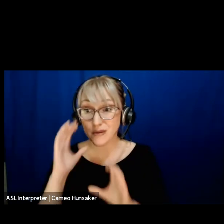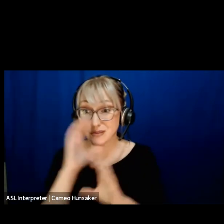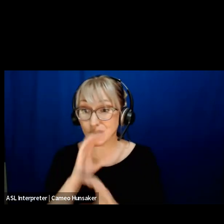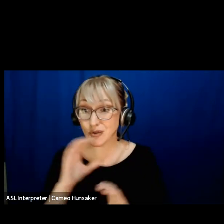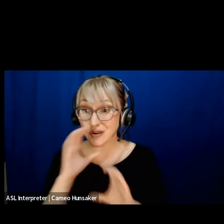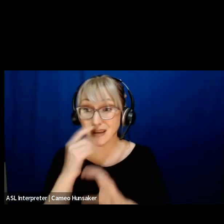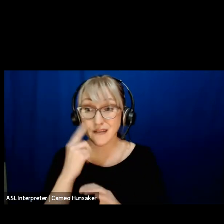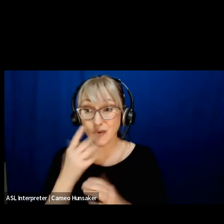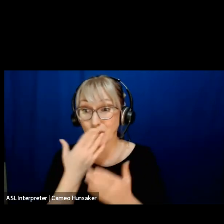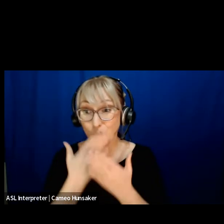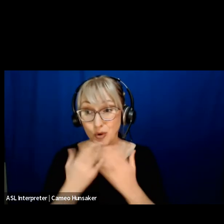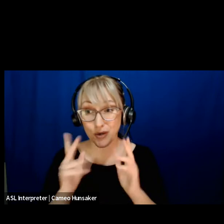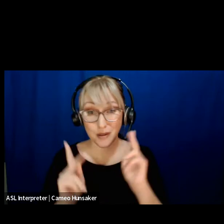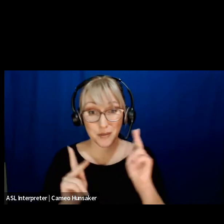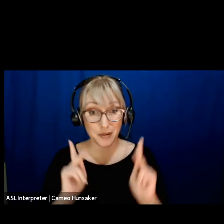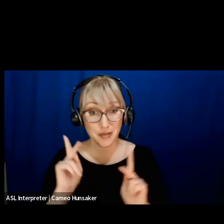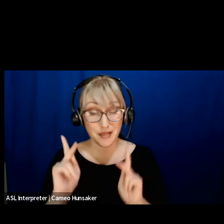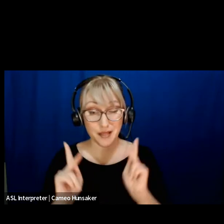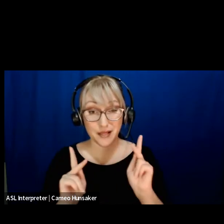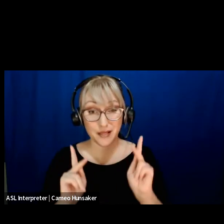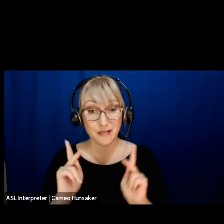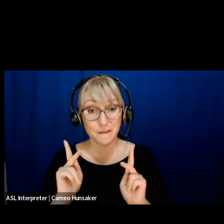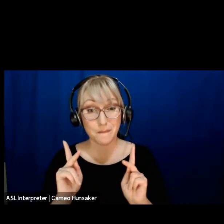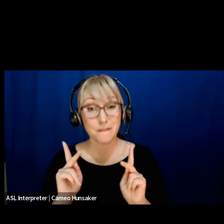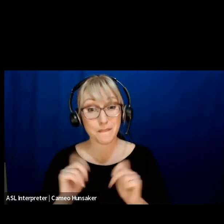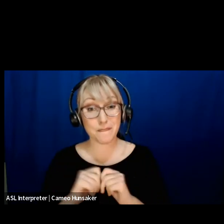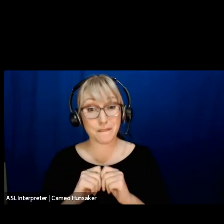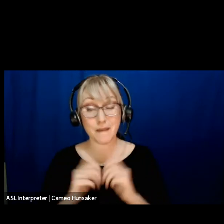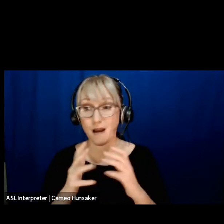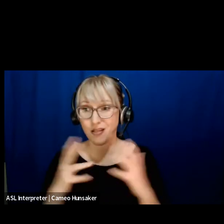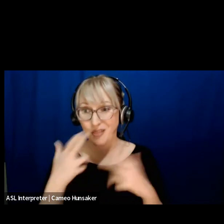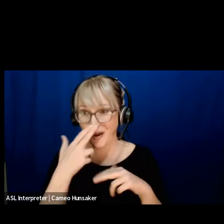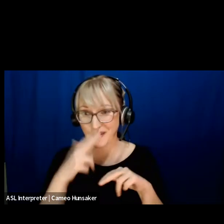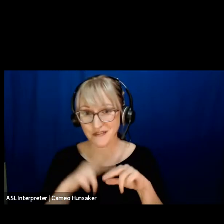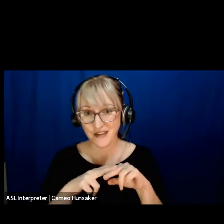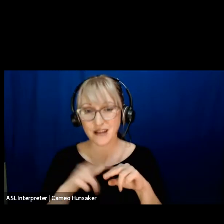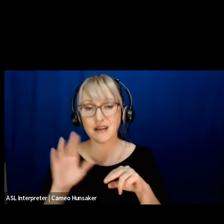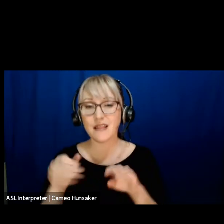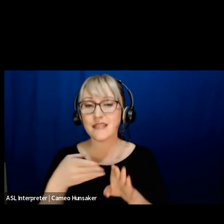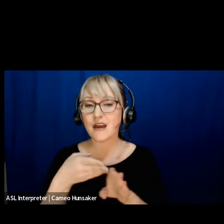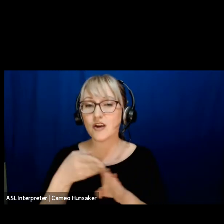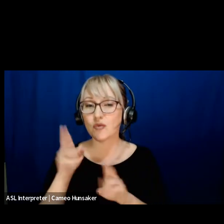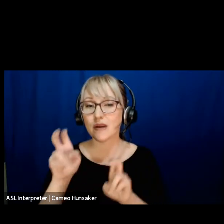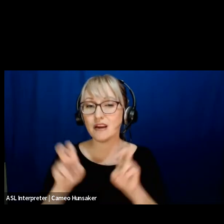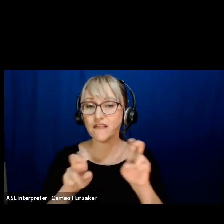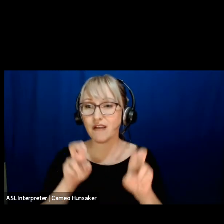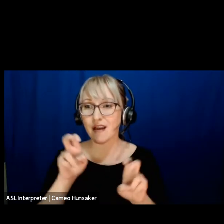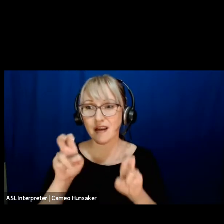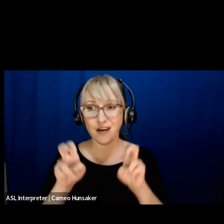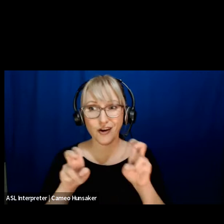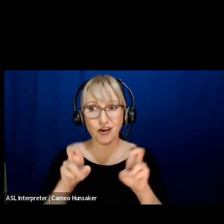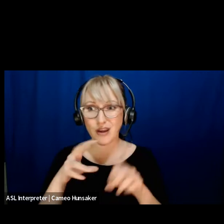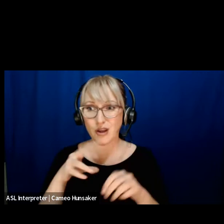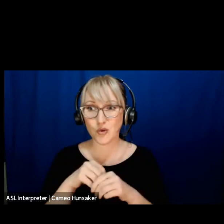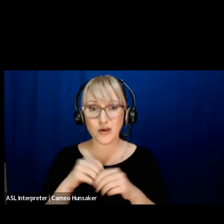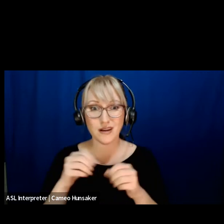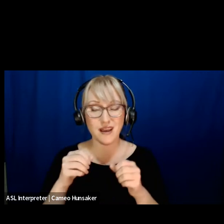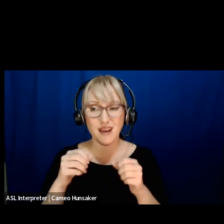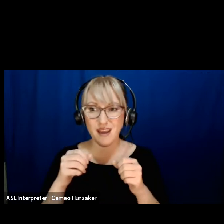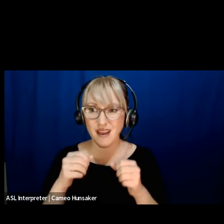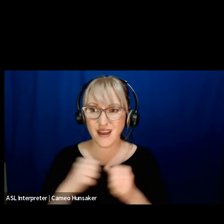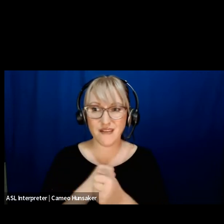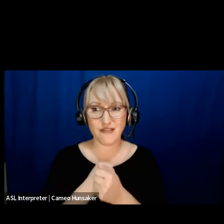good people. And it was a lot of fun. The career fair had just about everybody, including Baxter,